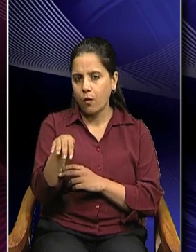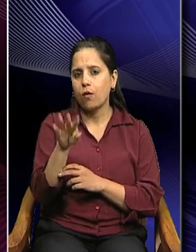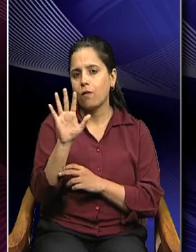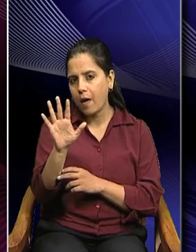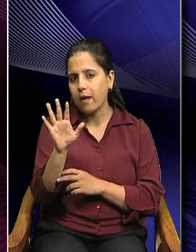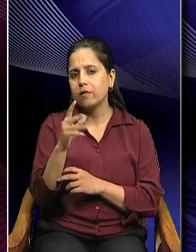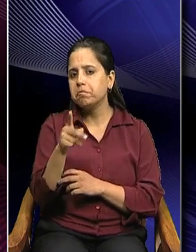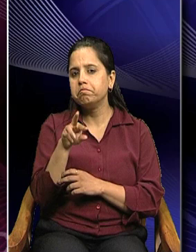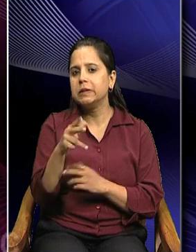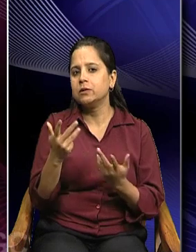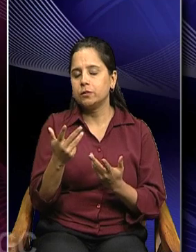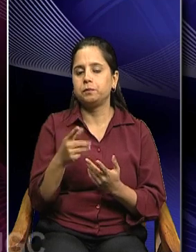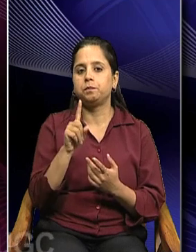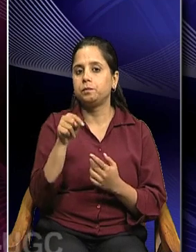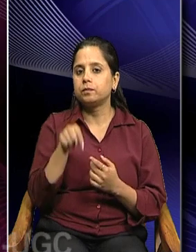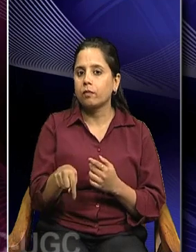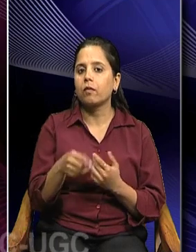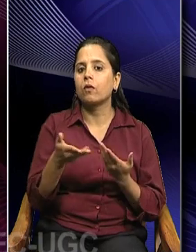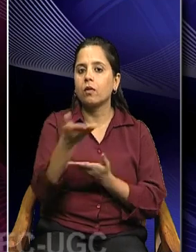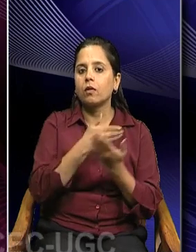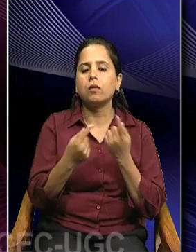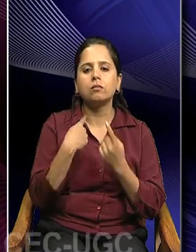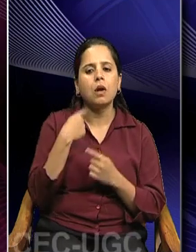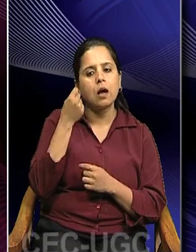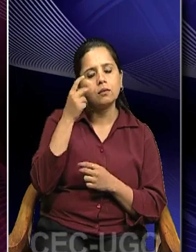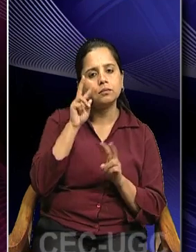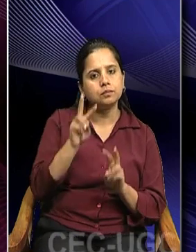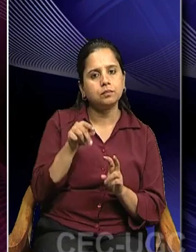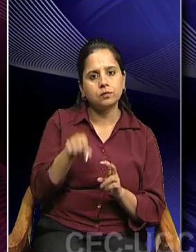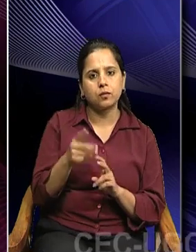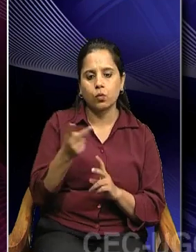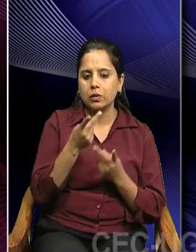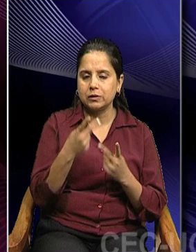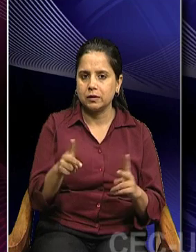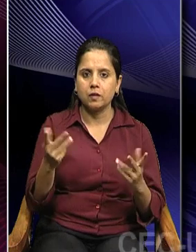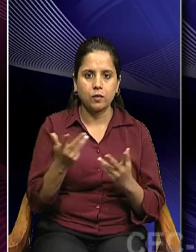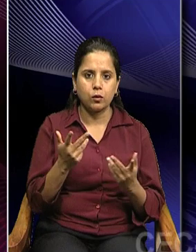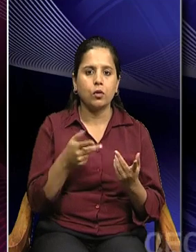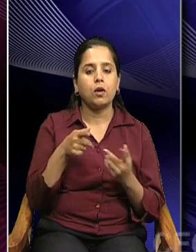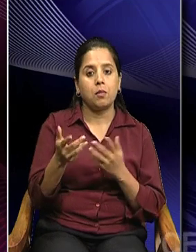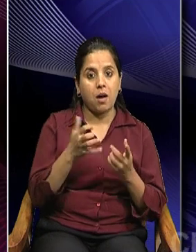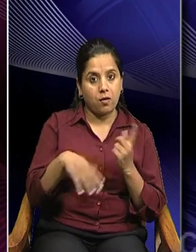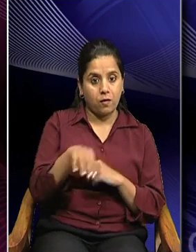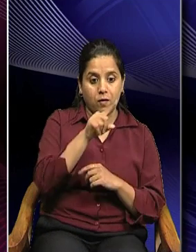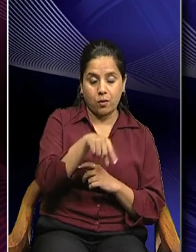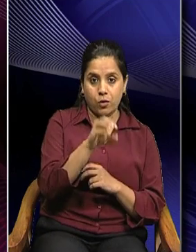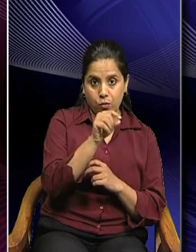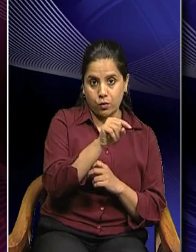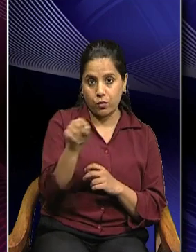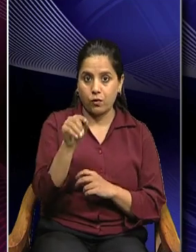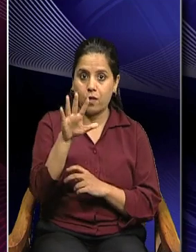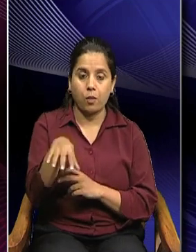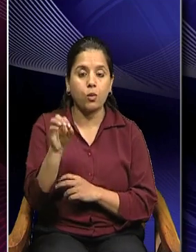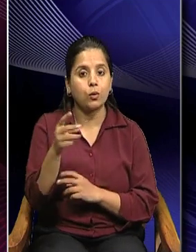5.0 is all about. Now we will be trying to understand the key differentiators across marketing 1.0 to